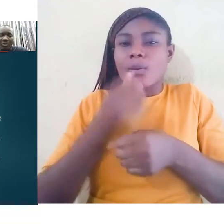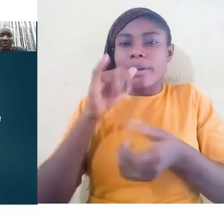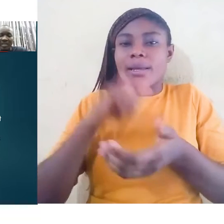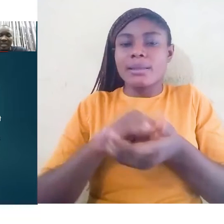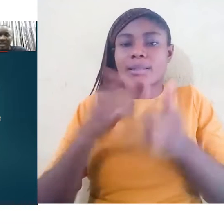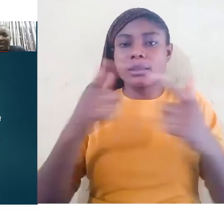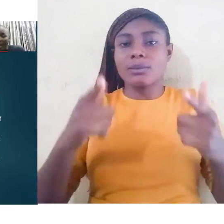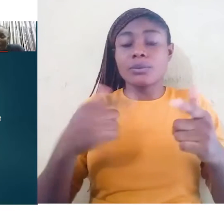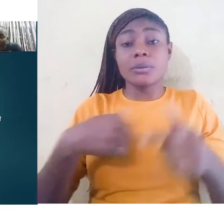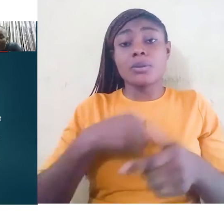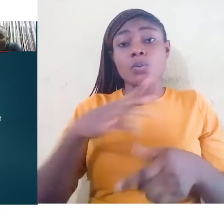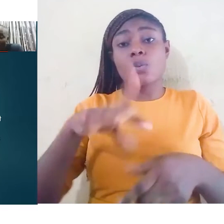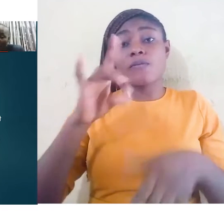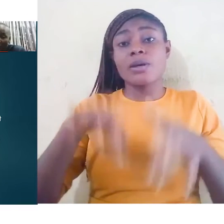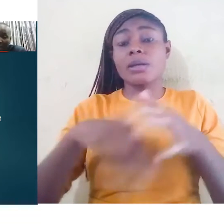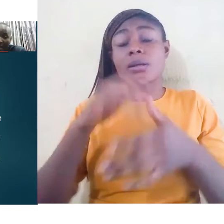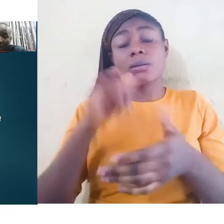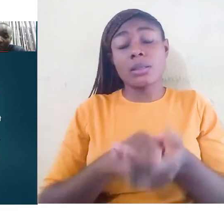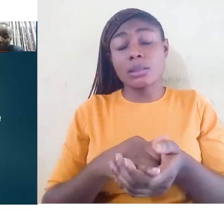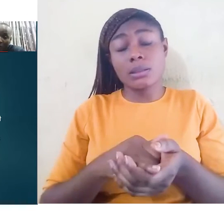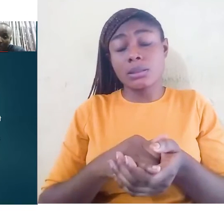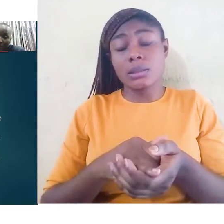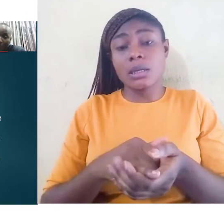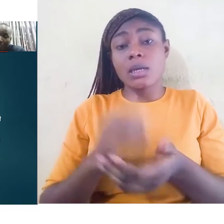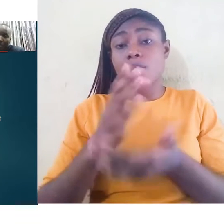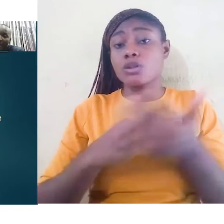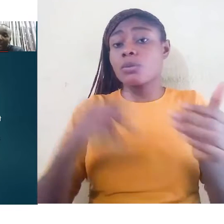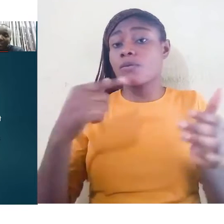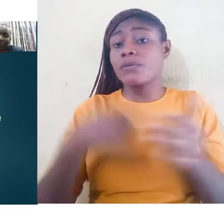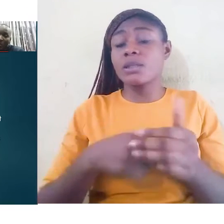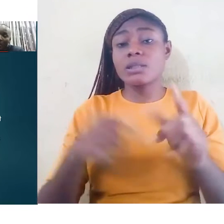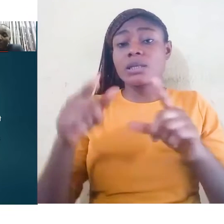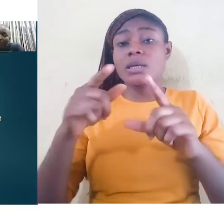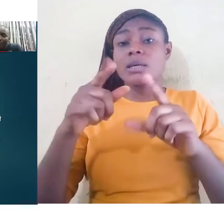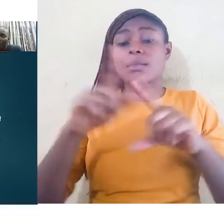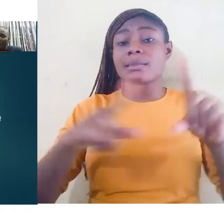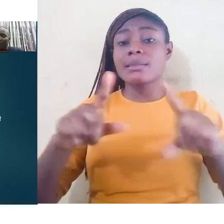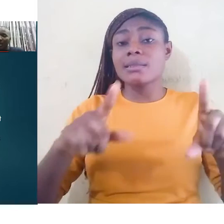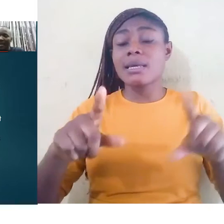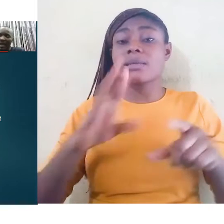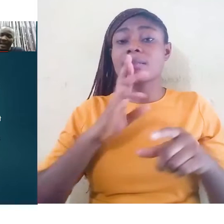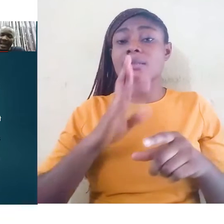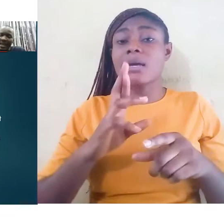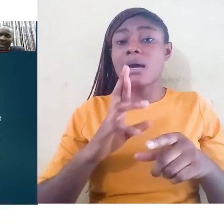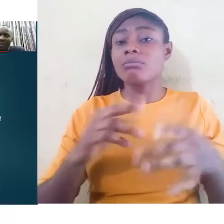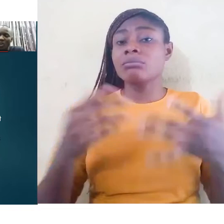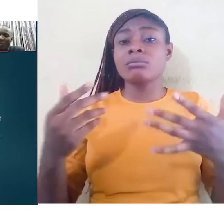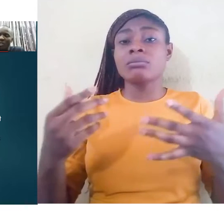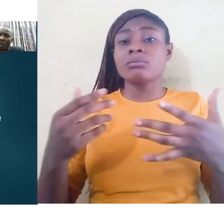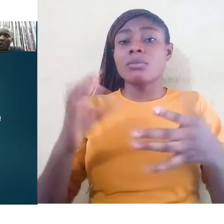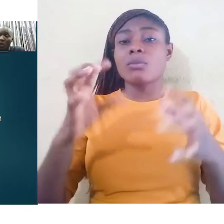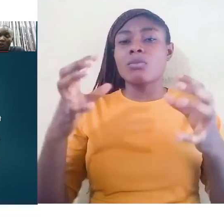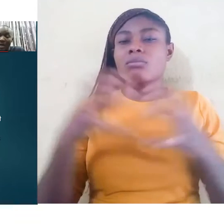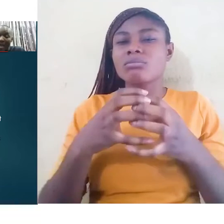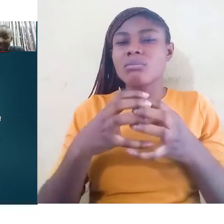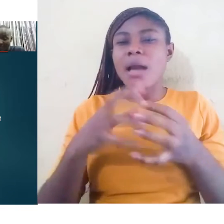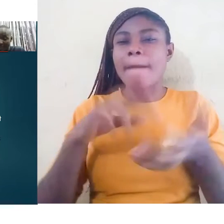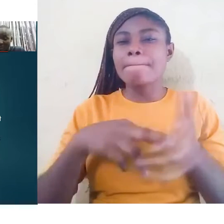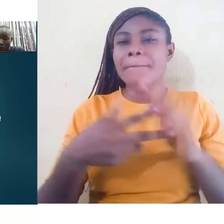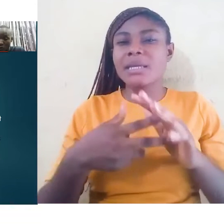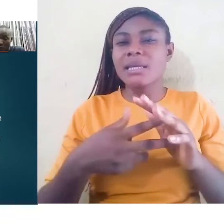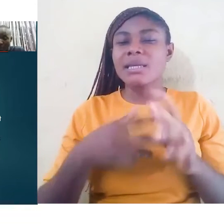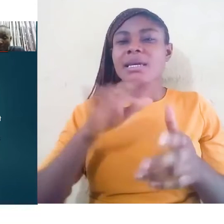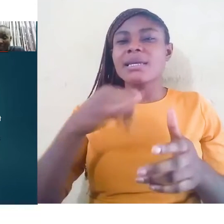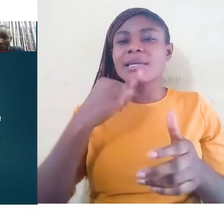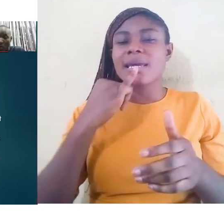most of the signs are ethnographically constrained. By that, we mean that there is always a cultural